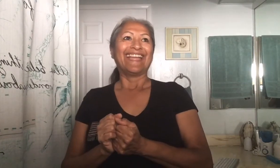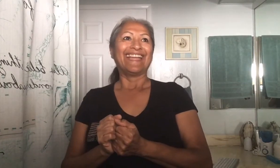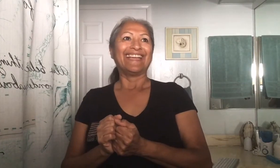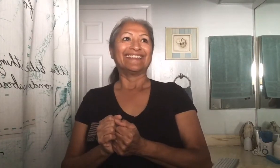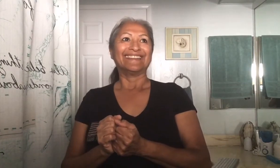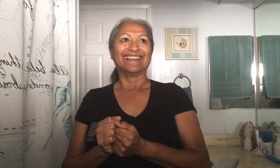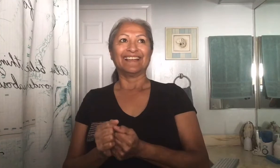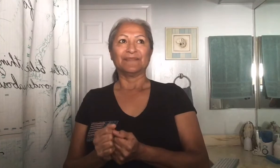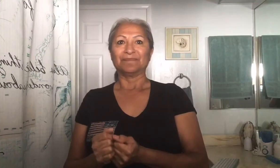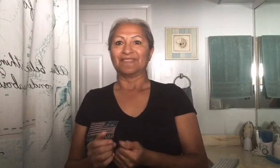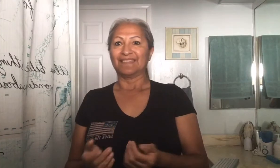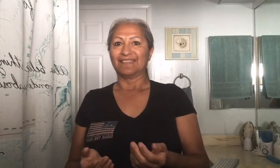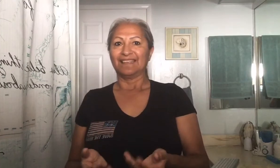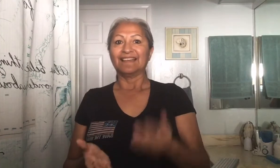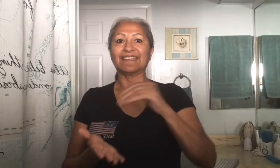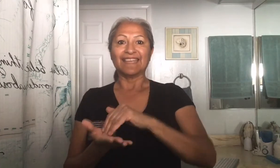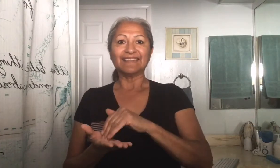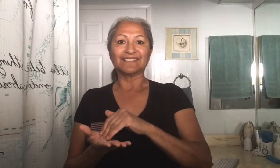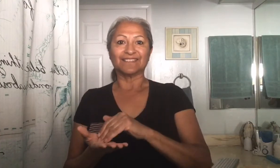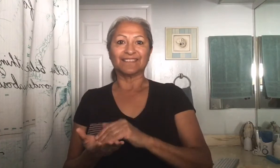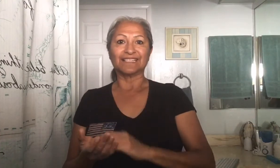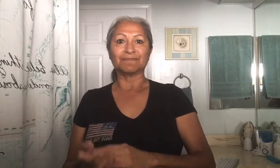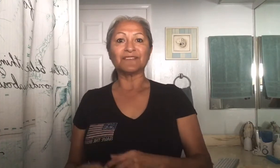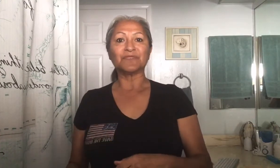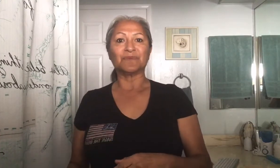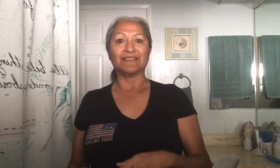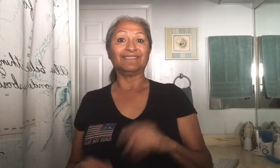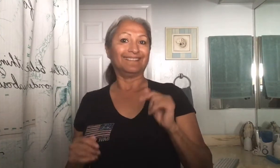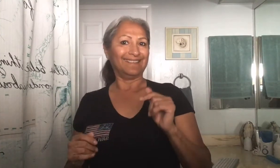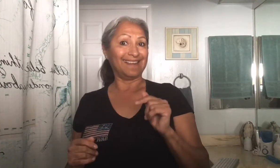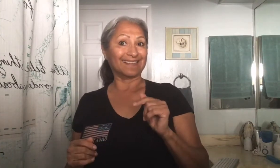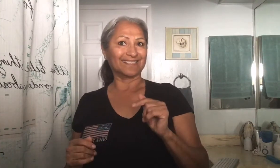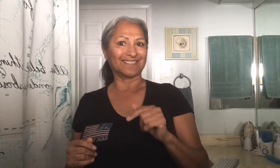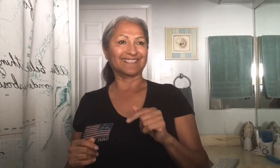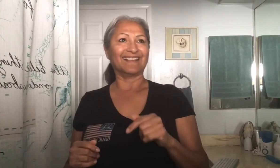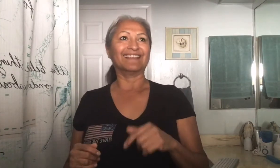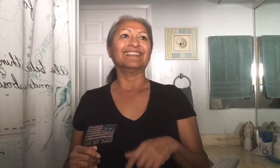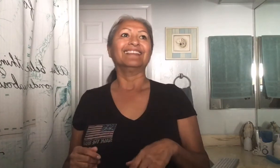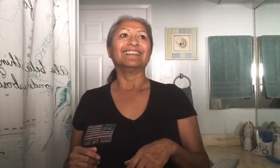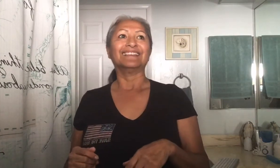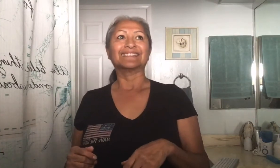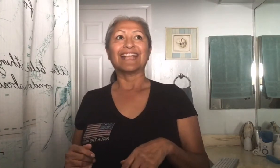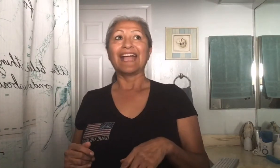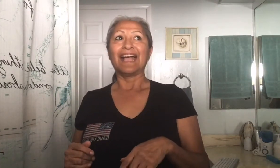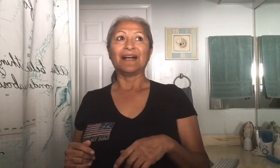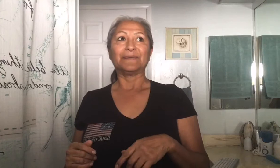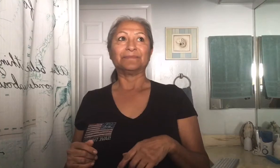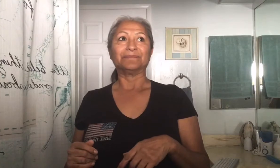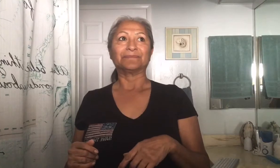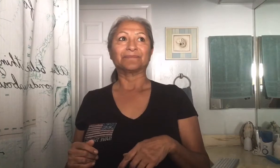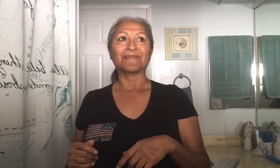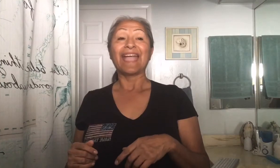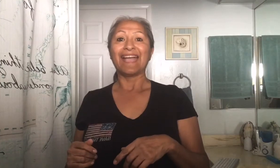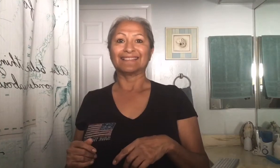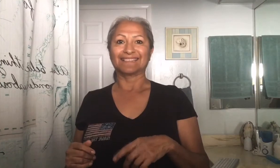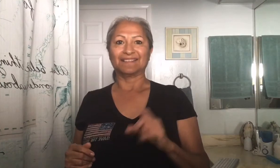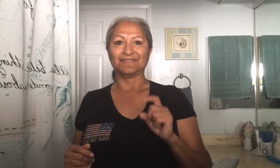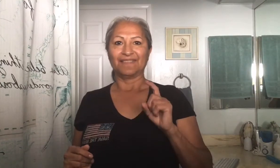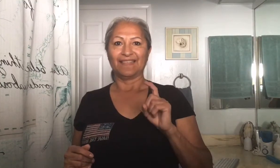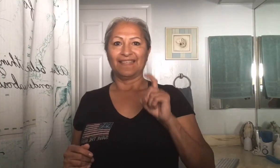And again is good, especially when next sign is ask. This